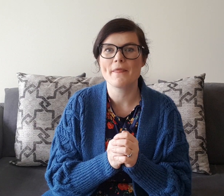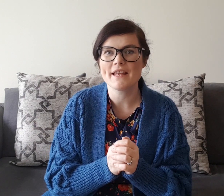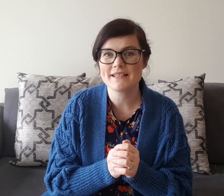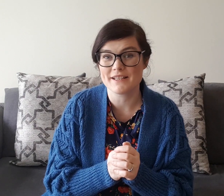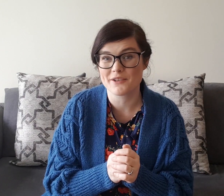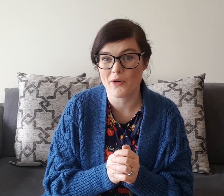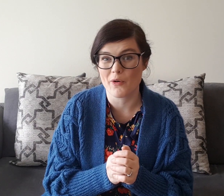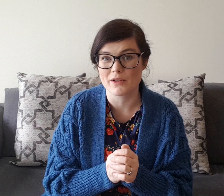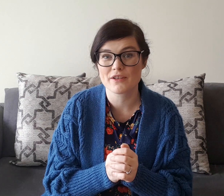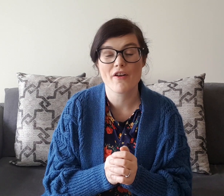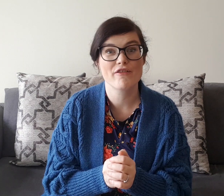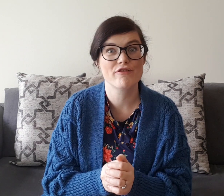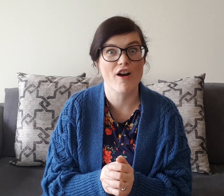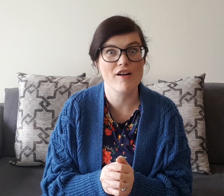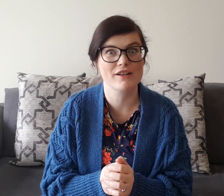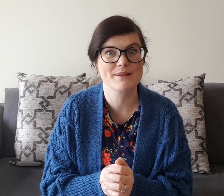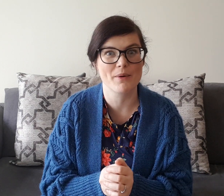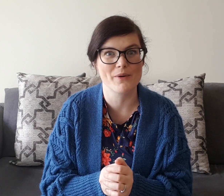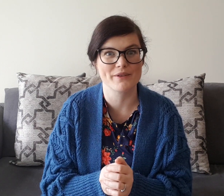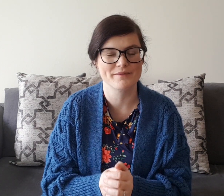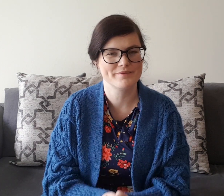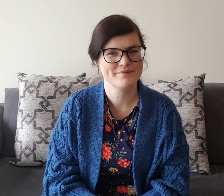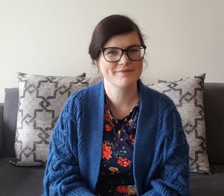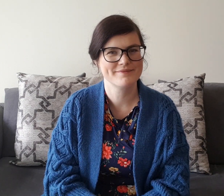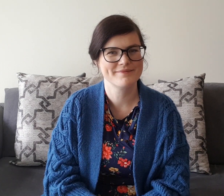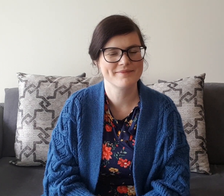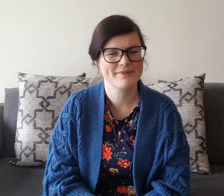This is called frog spawn.